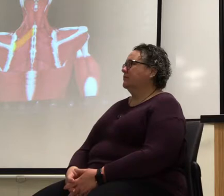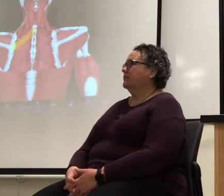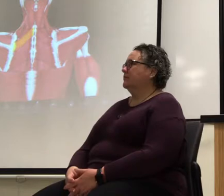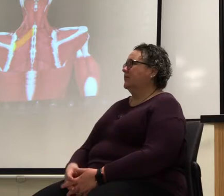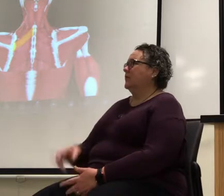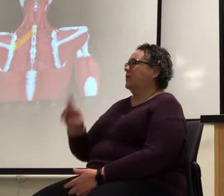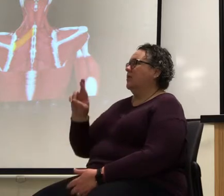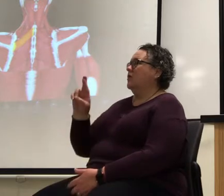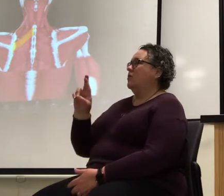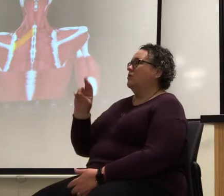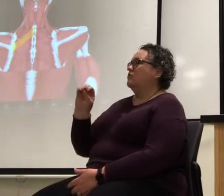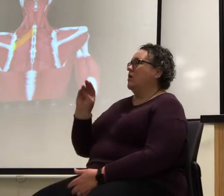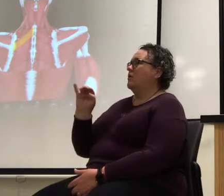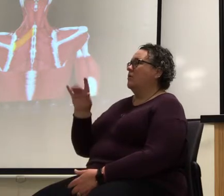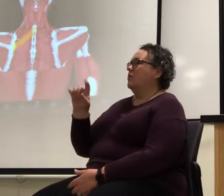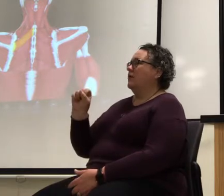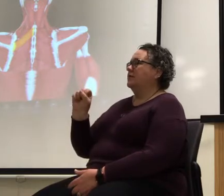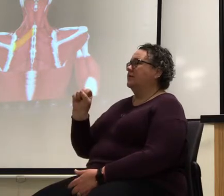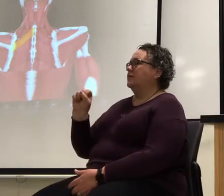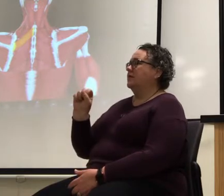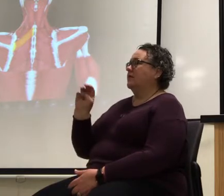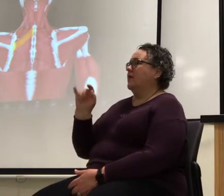Rhomboids minor originates